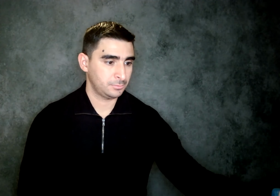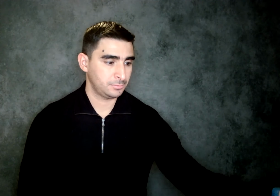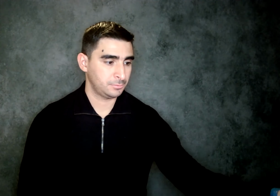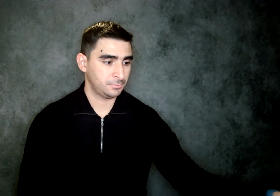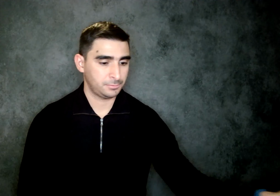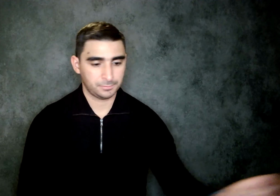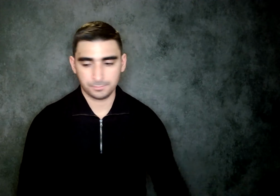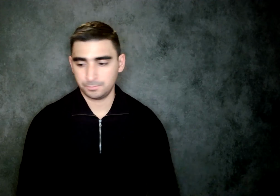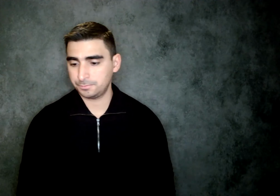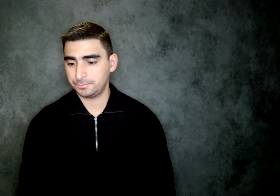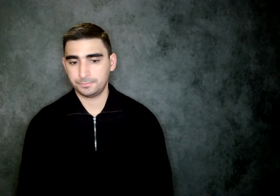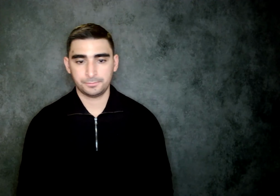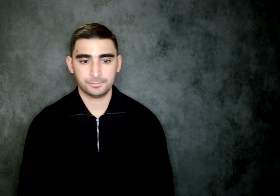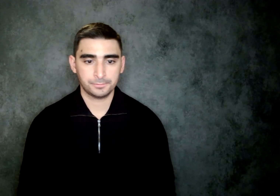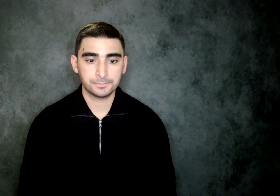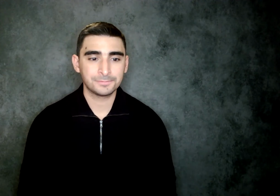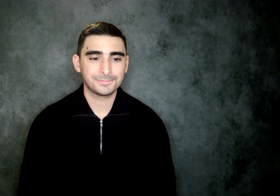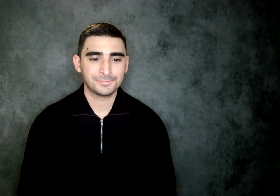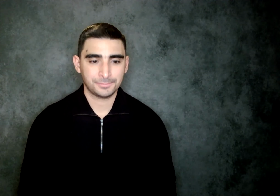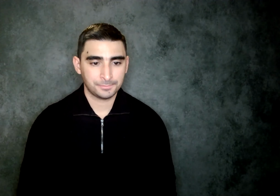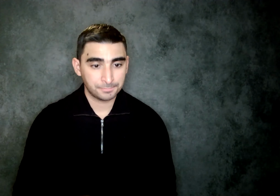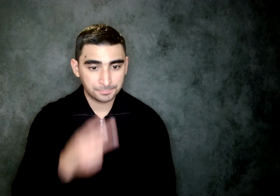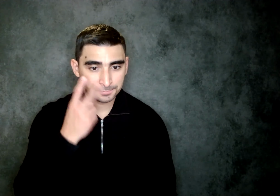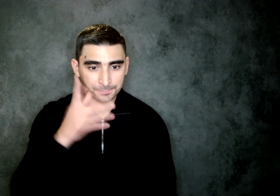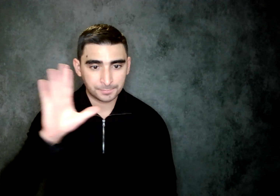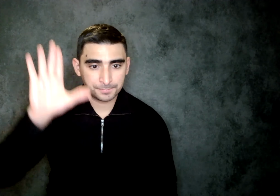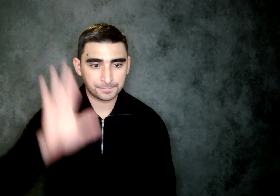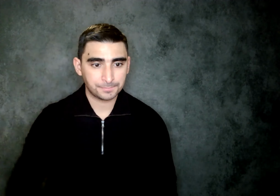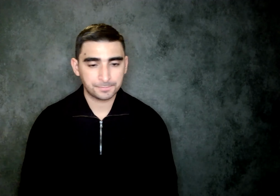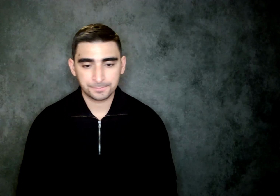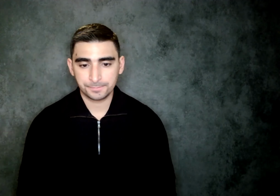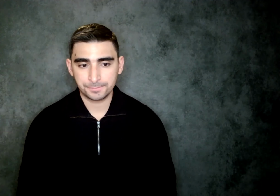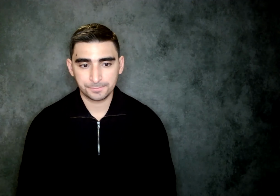aquí. Craig, I see your hand up.